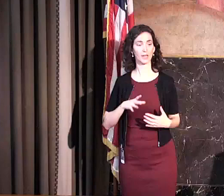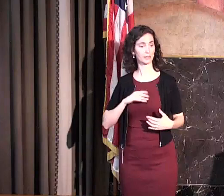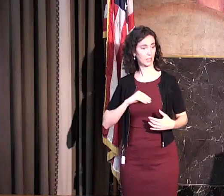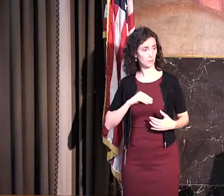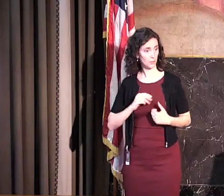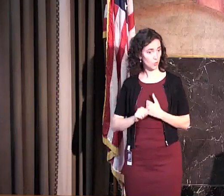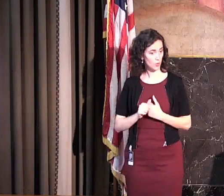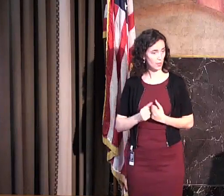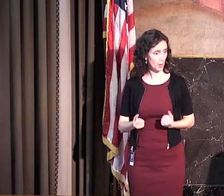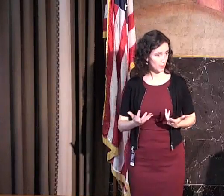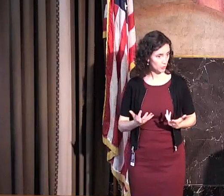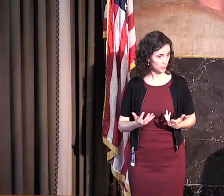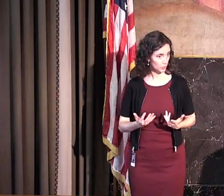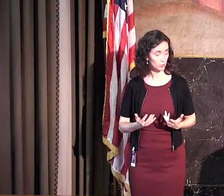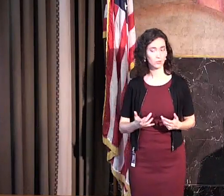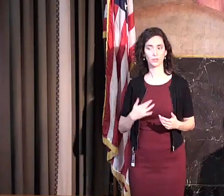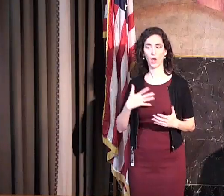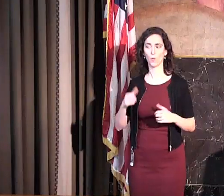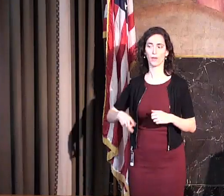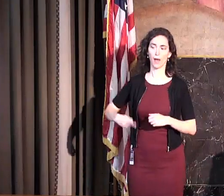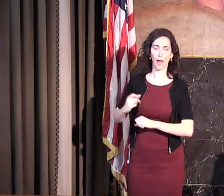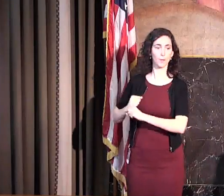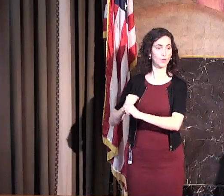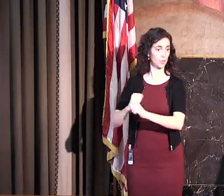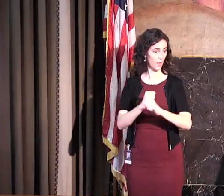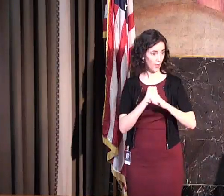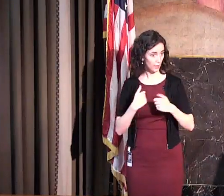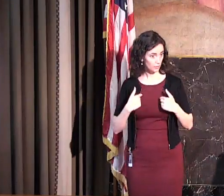Do I want to be as well protected as possible?